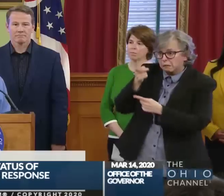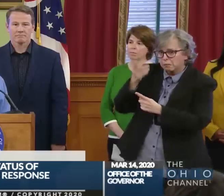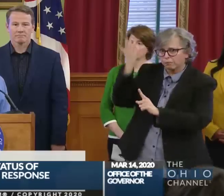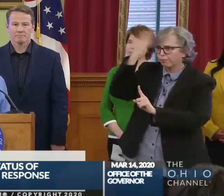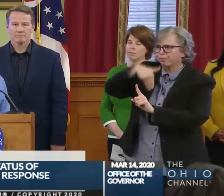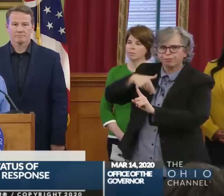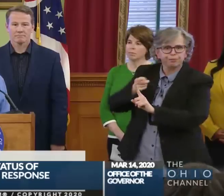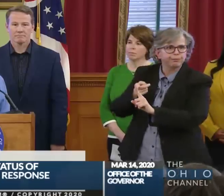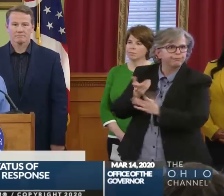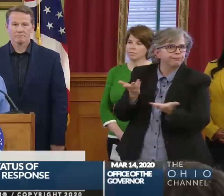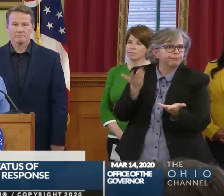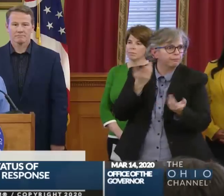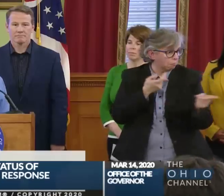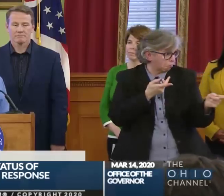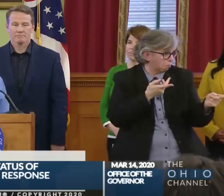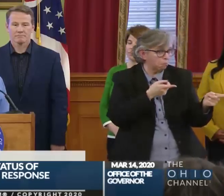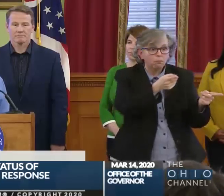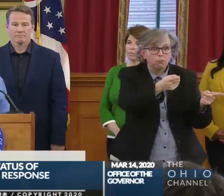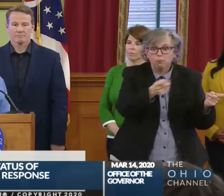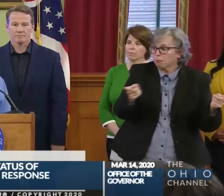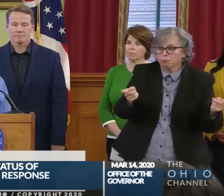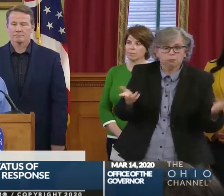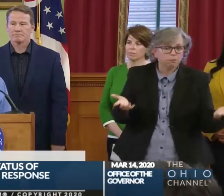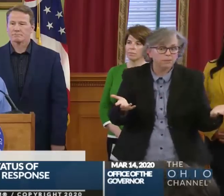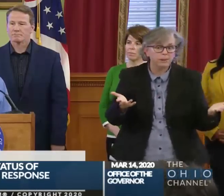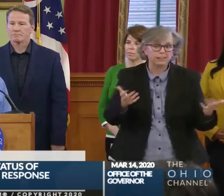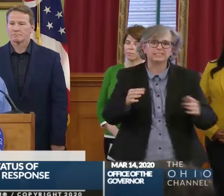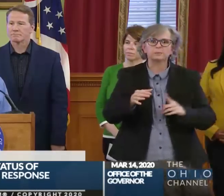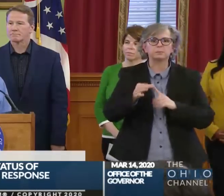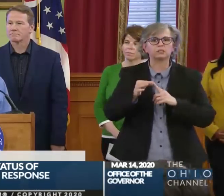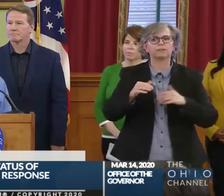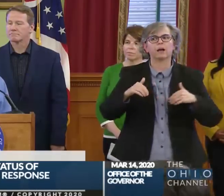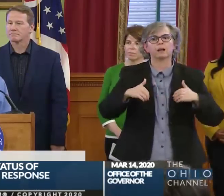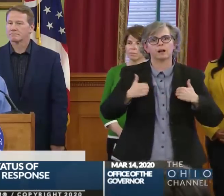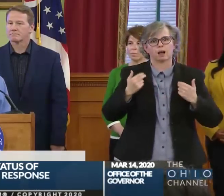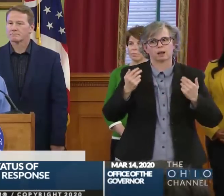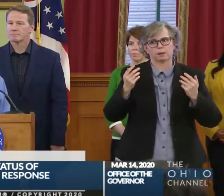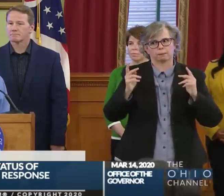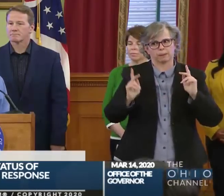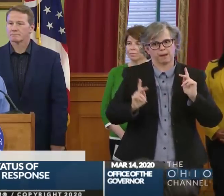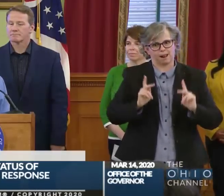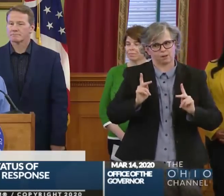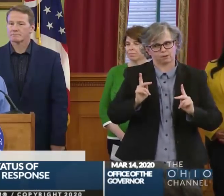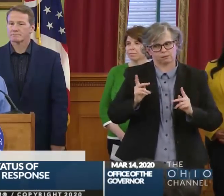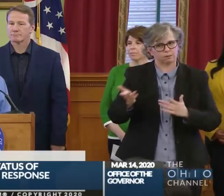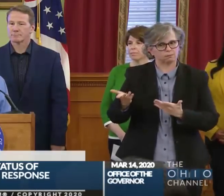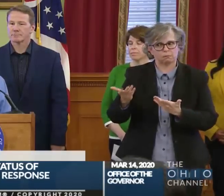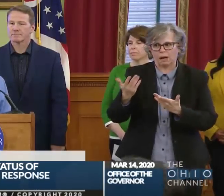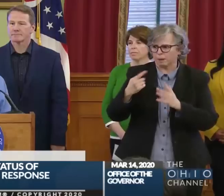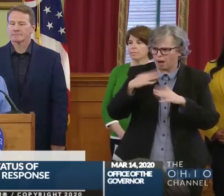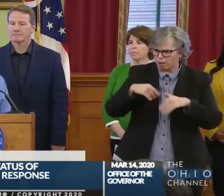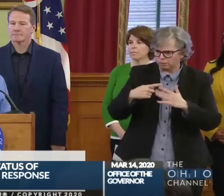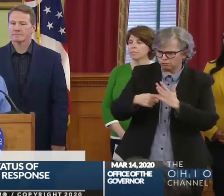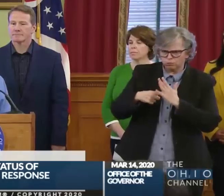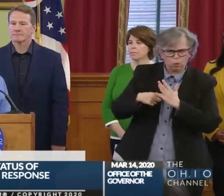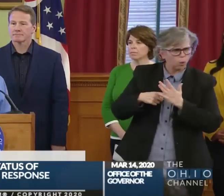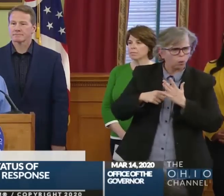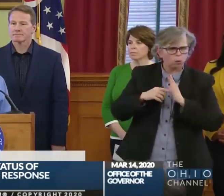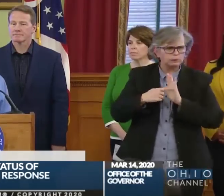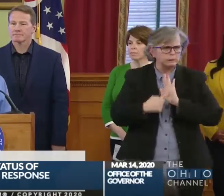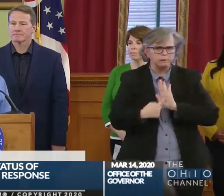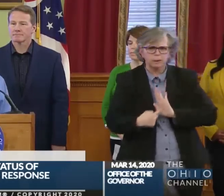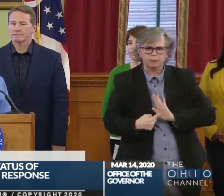young. They may not show much signs of this at all, we're told, but they certainly have the ability